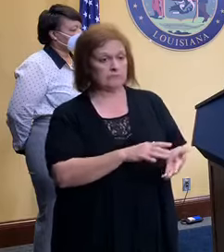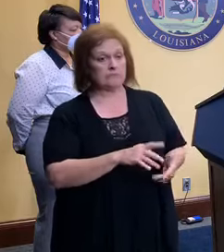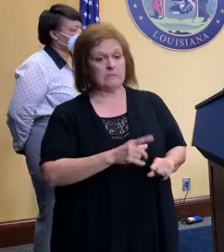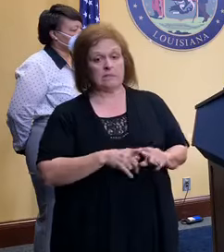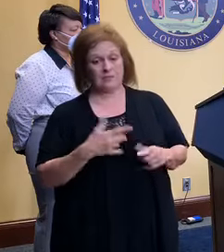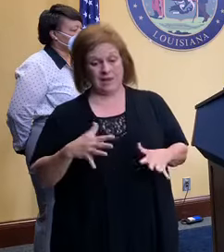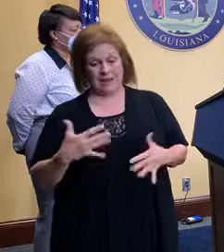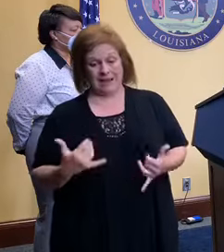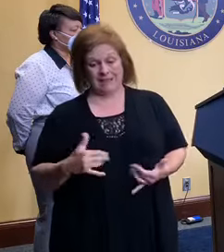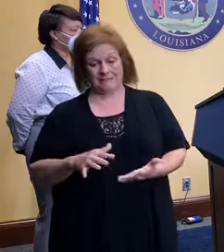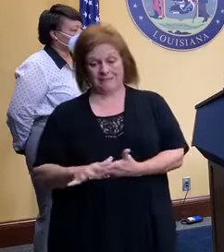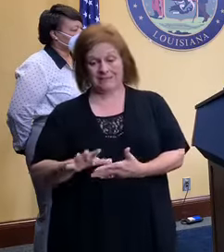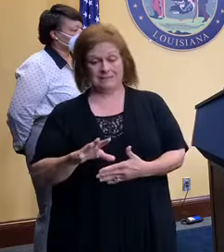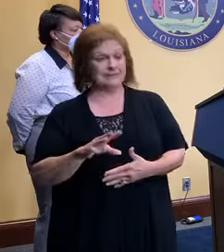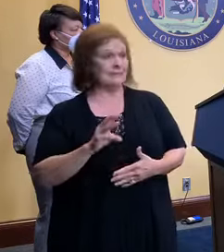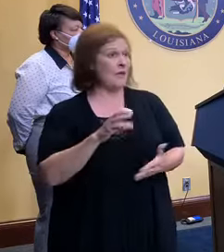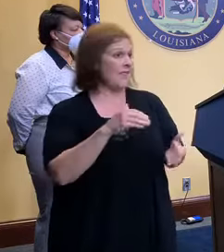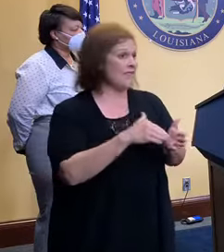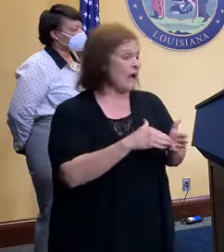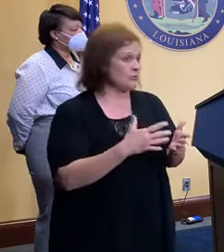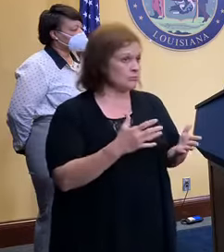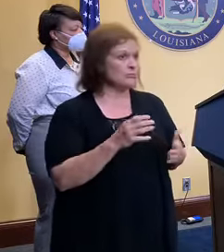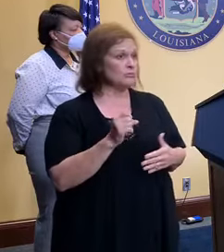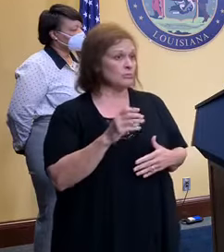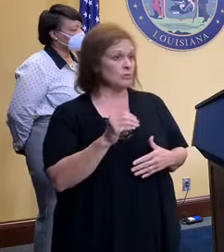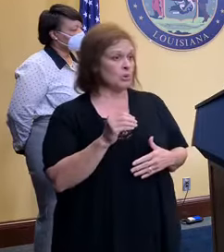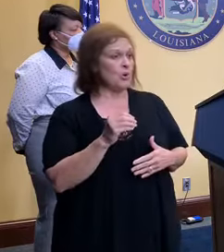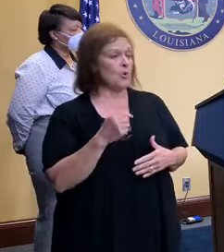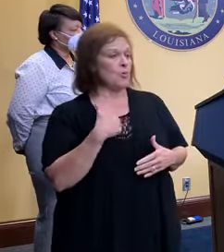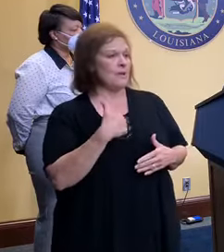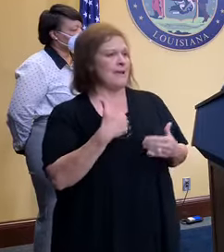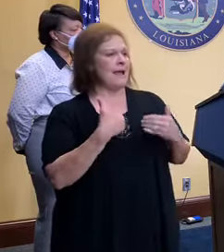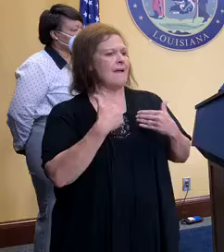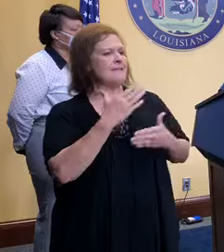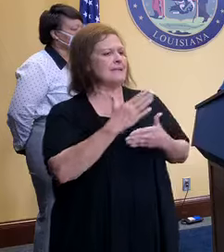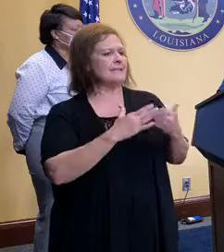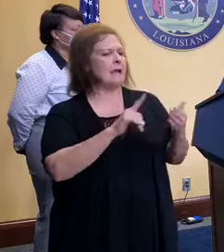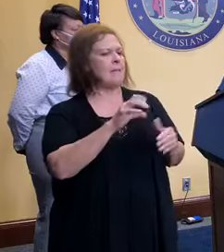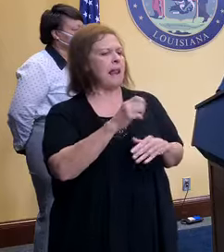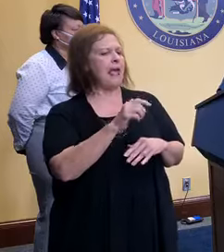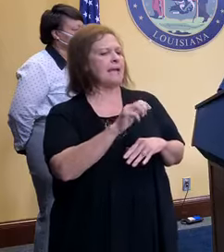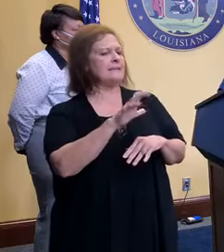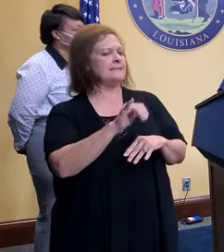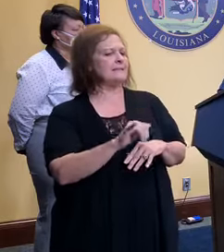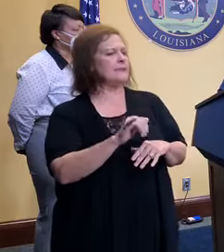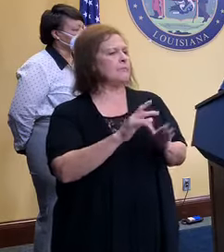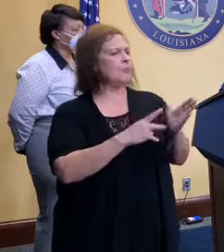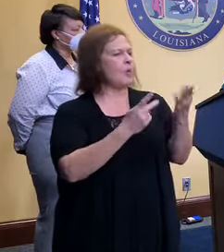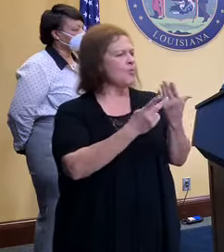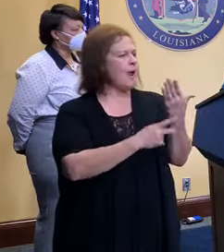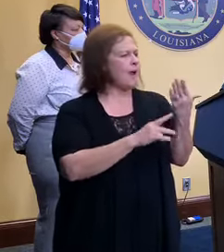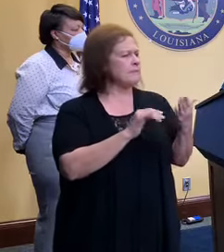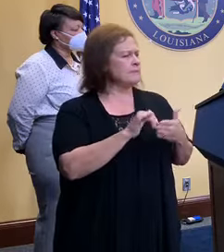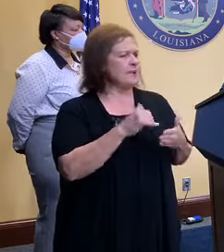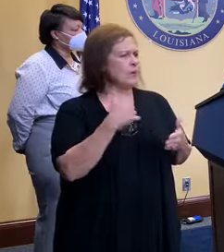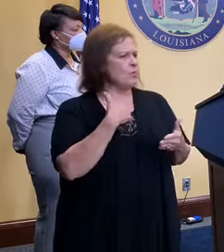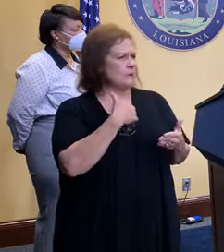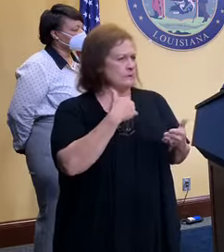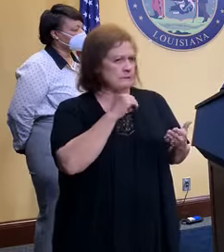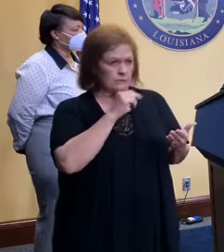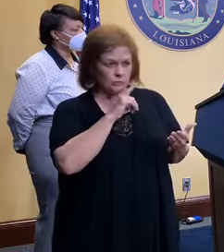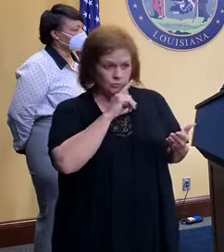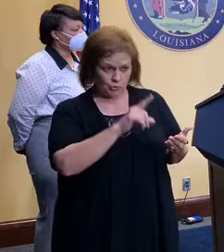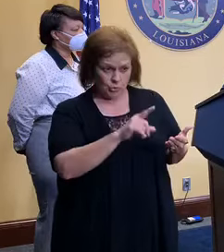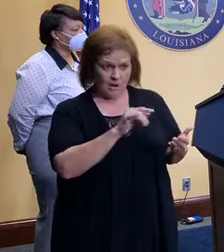so far. So that is outstanding. We also have some legacy programs that we don't know if we